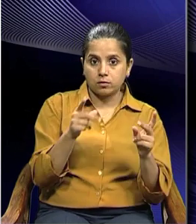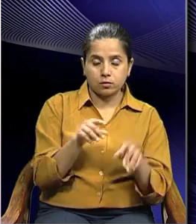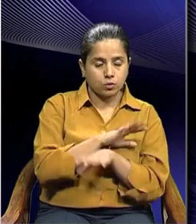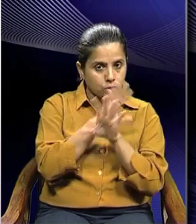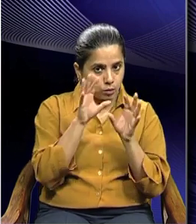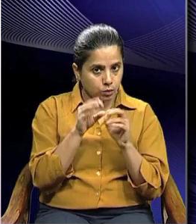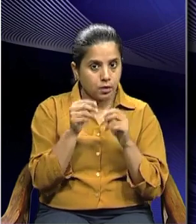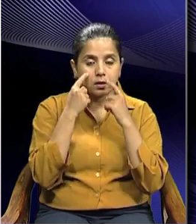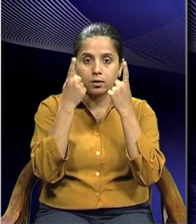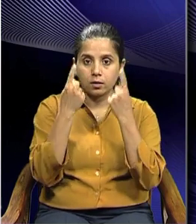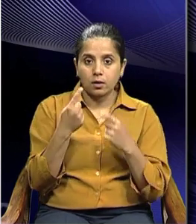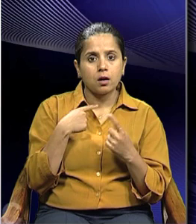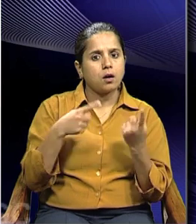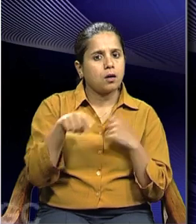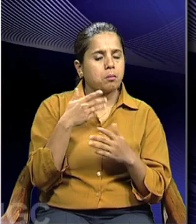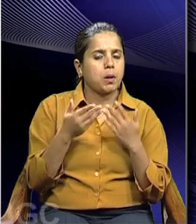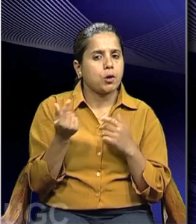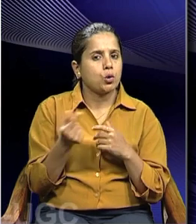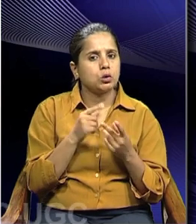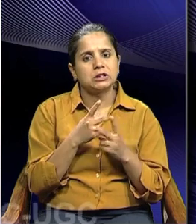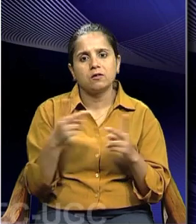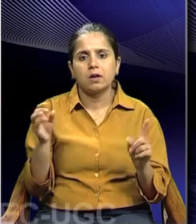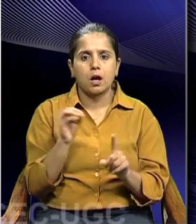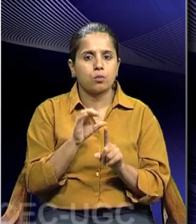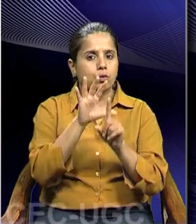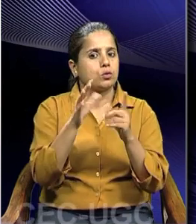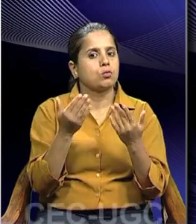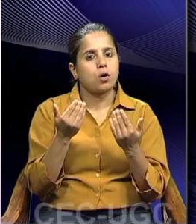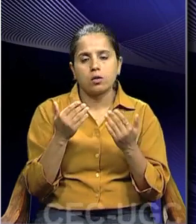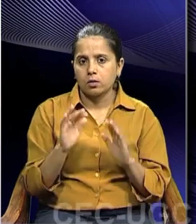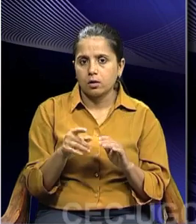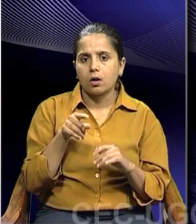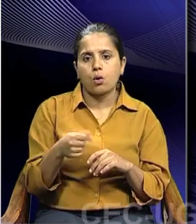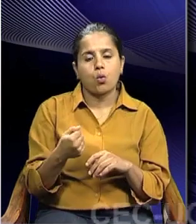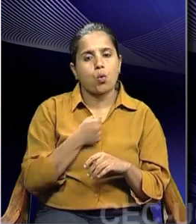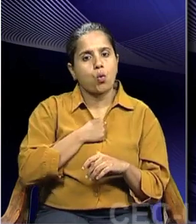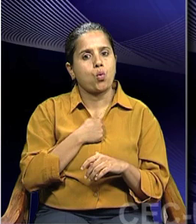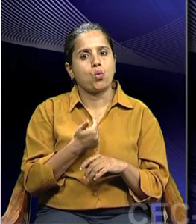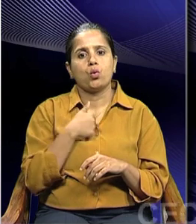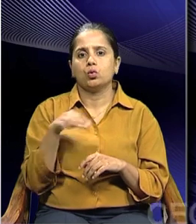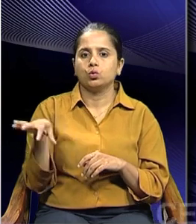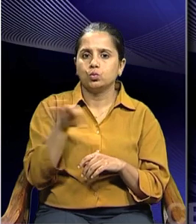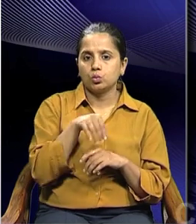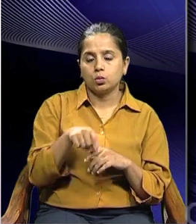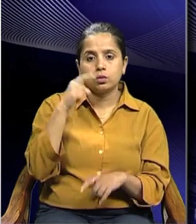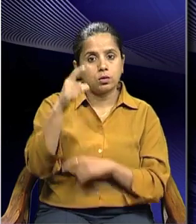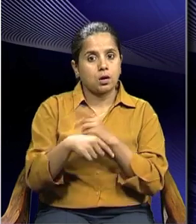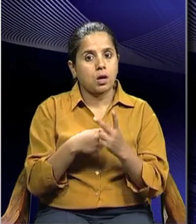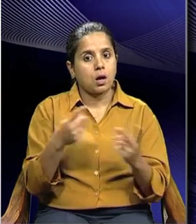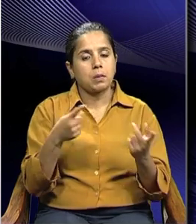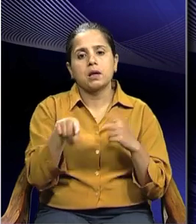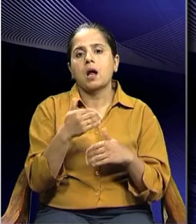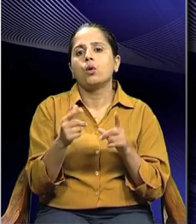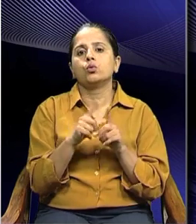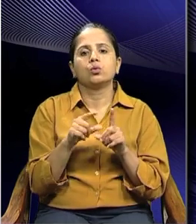entire analysis, we may use different approaches depending on your own choice and industry in which you are dealing